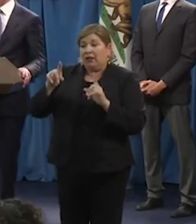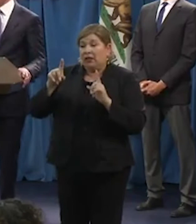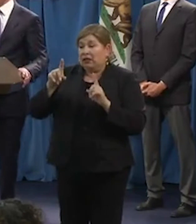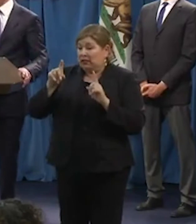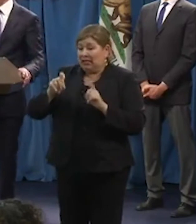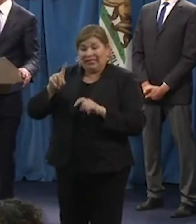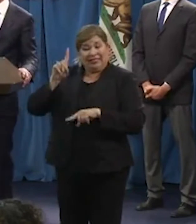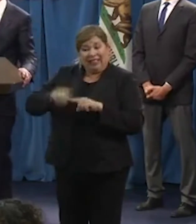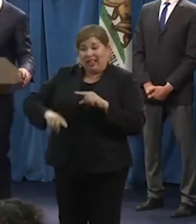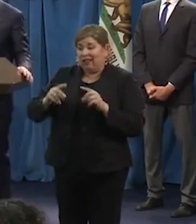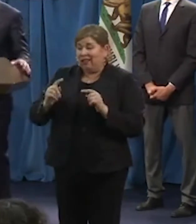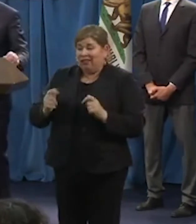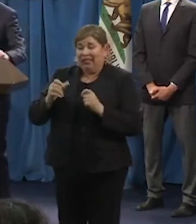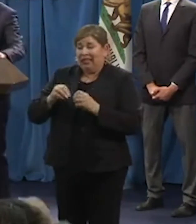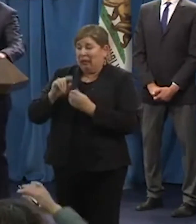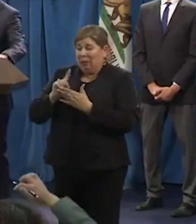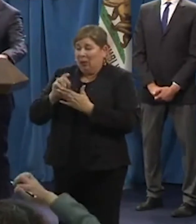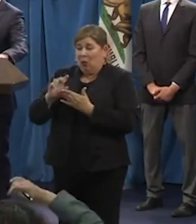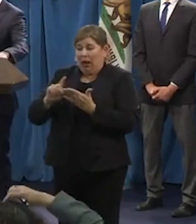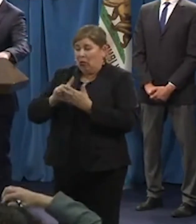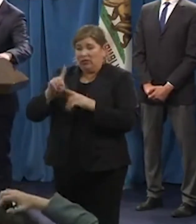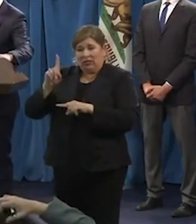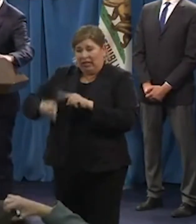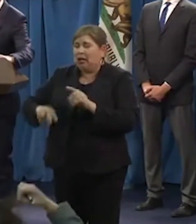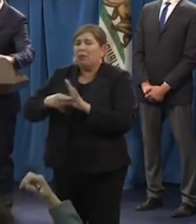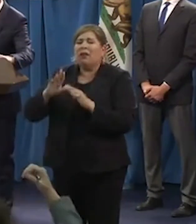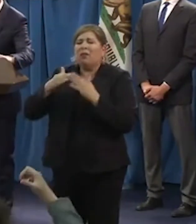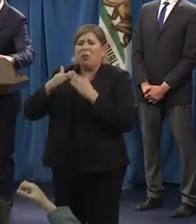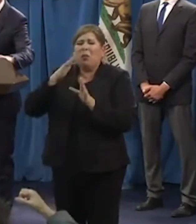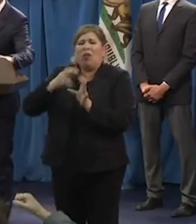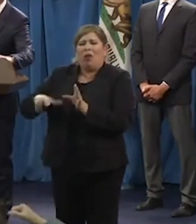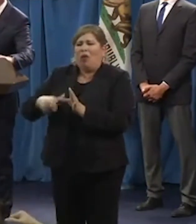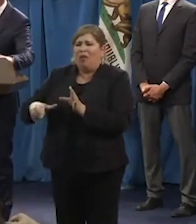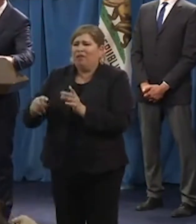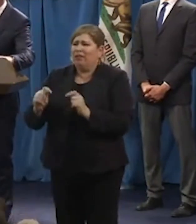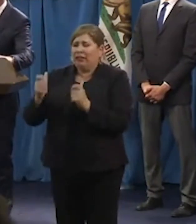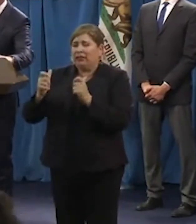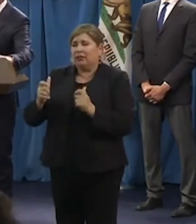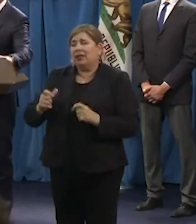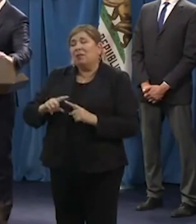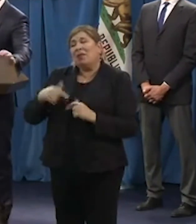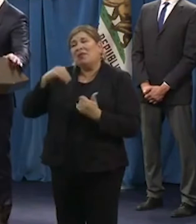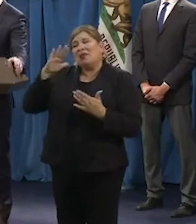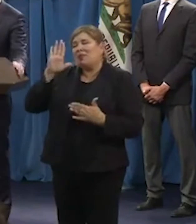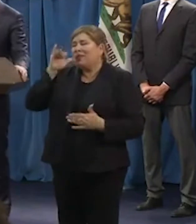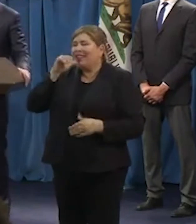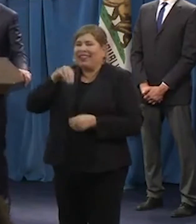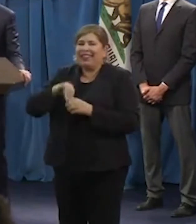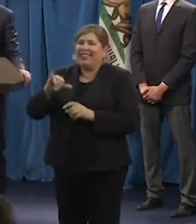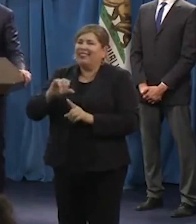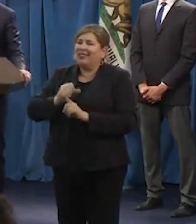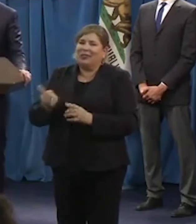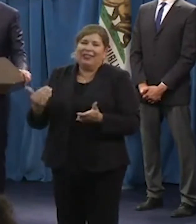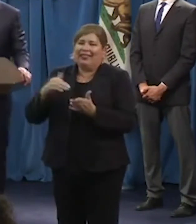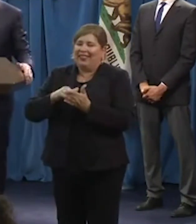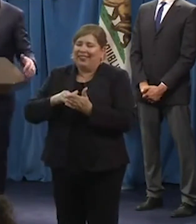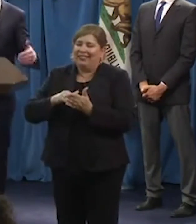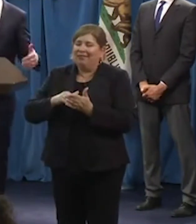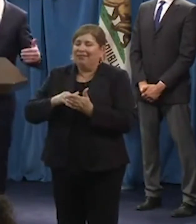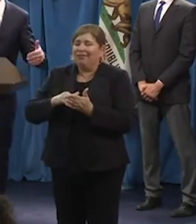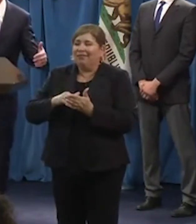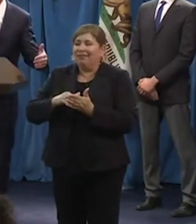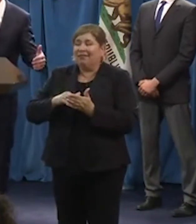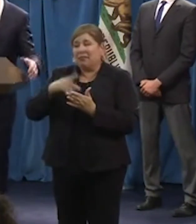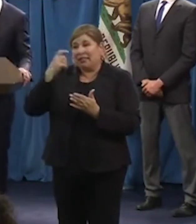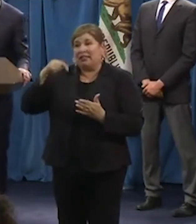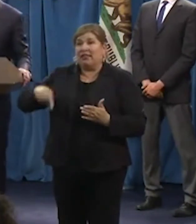people as quickly and efficiently off the boat. But we hope not to be back in this position, because I can assure you this has been a